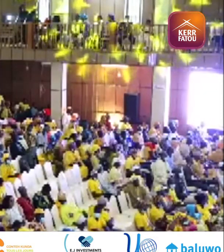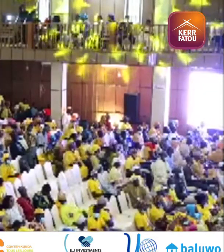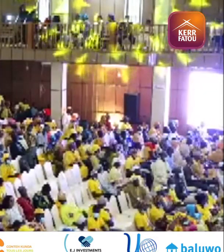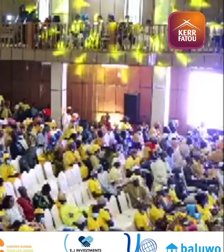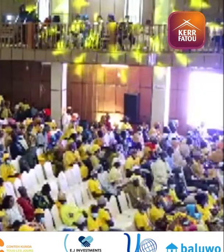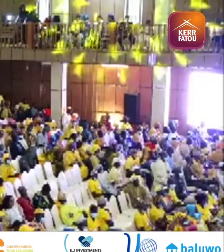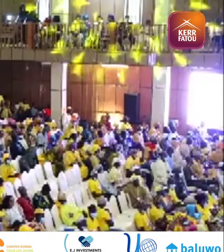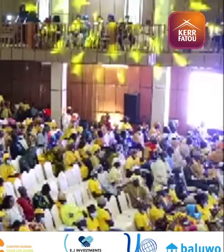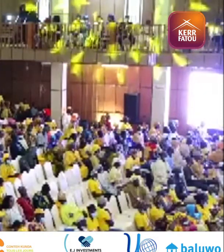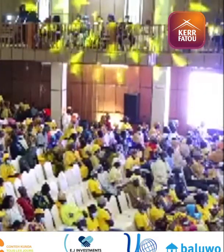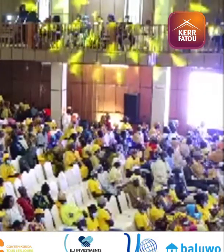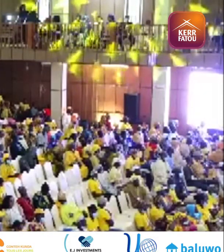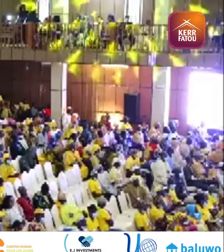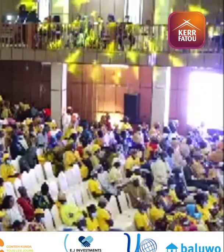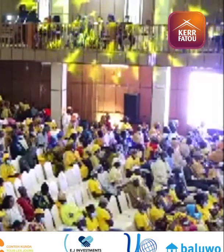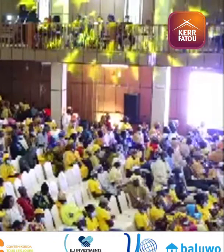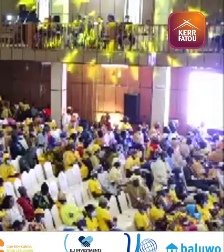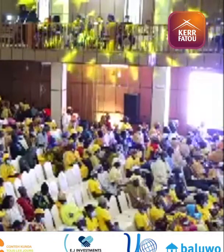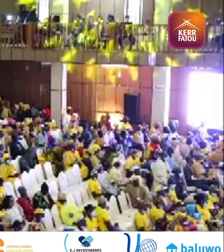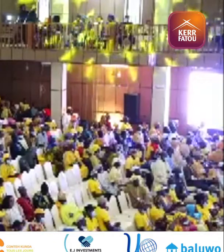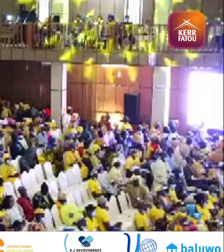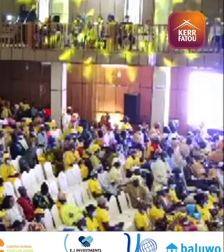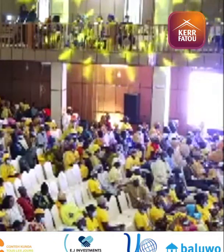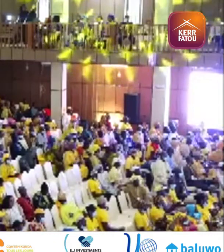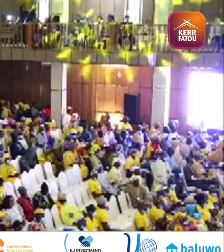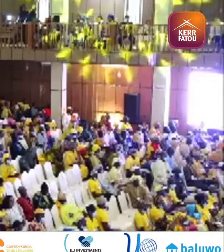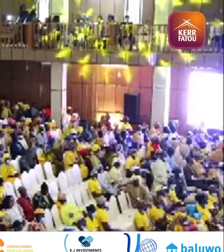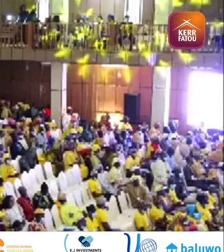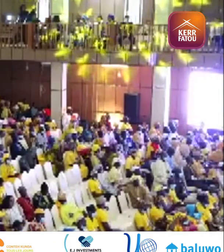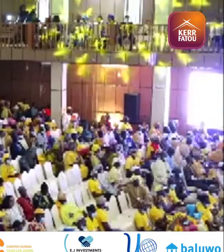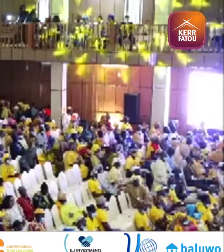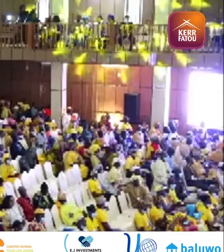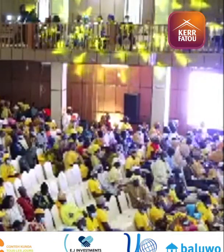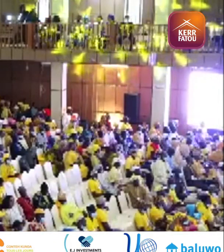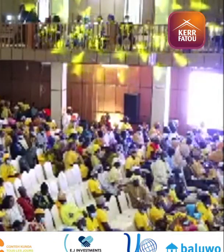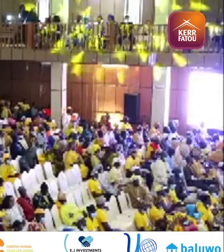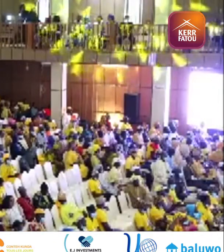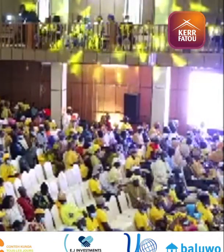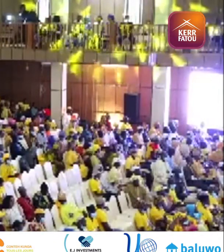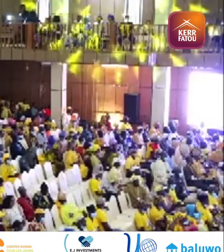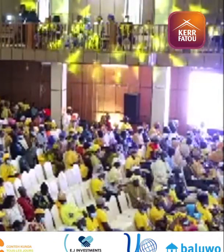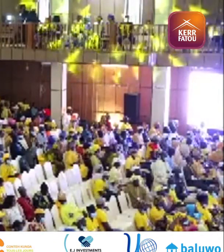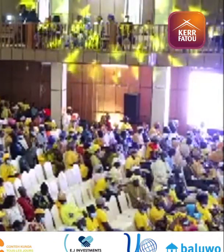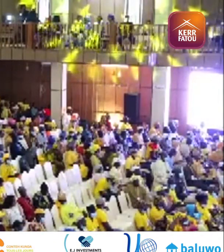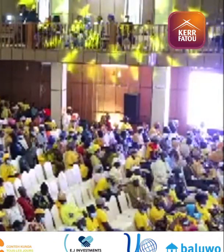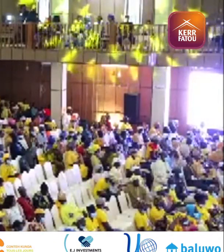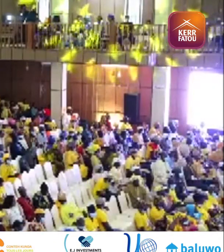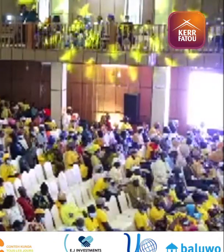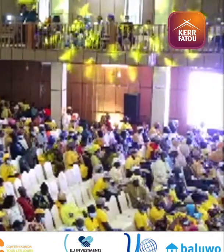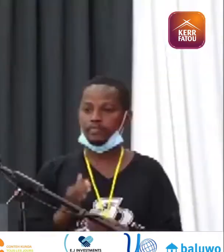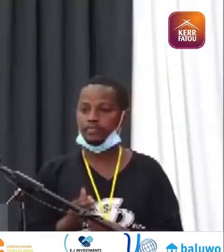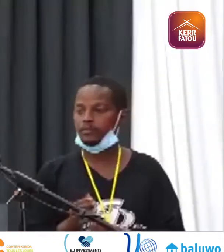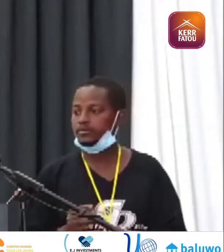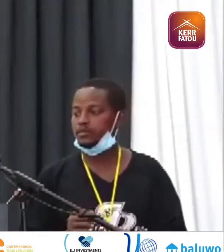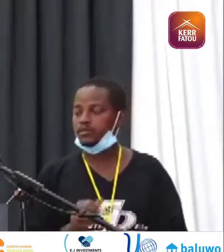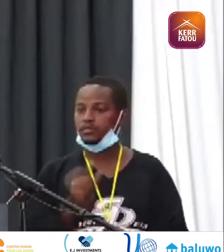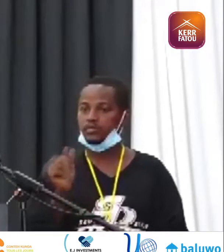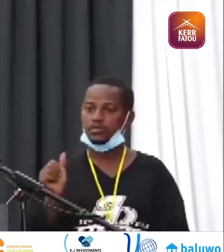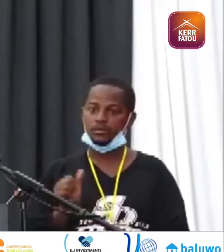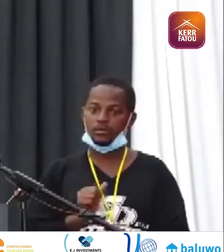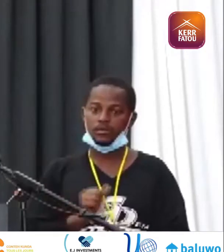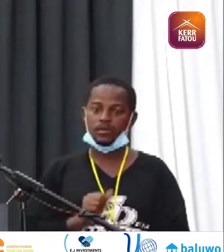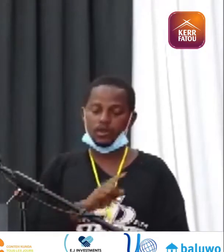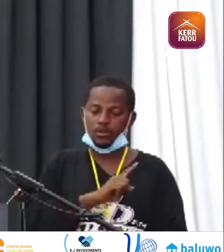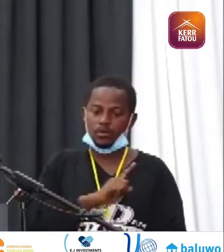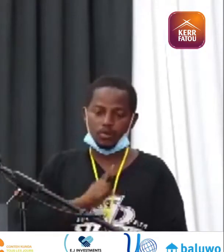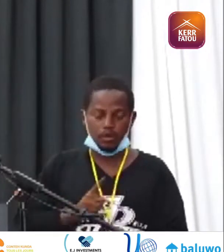IDB promising to do 50% of that, and Badia and the Kuwaiti Fund